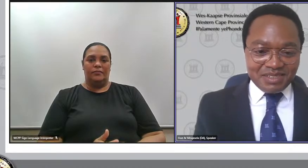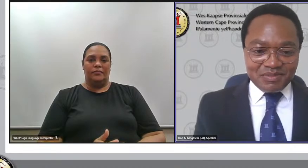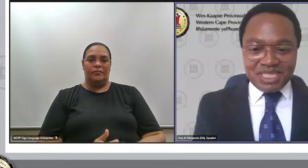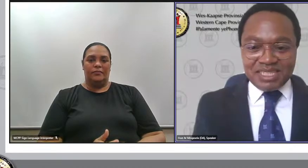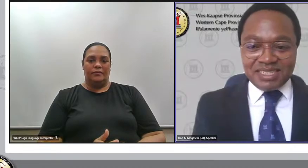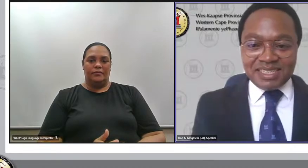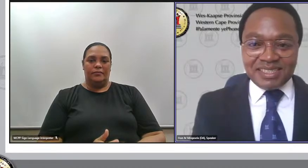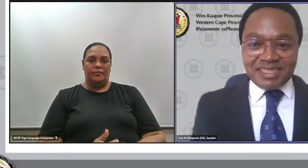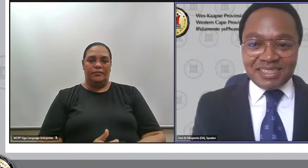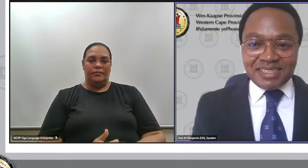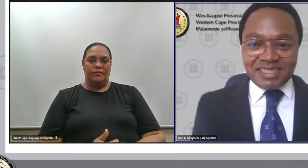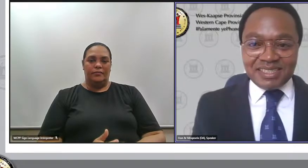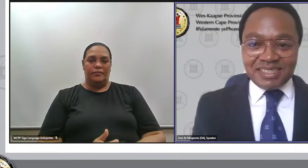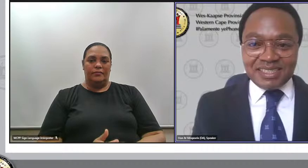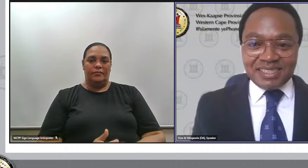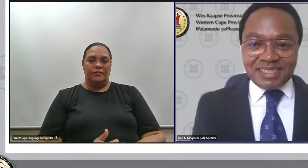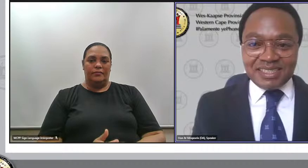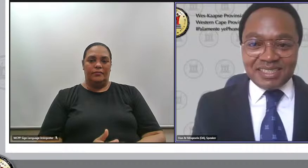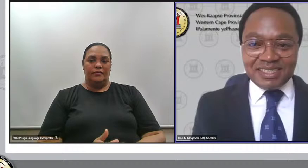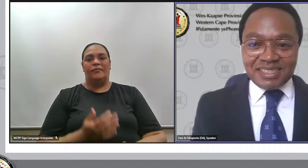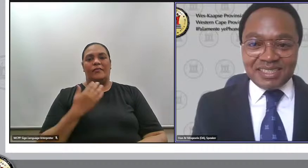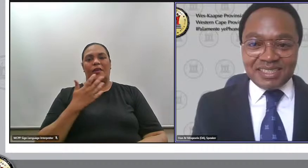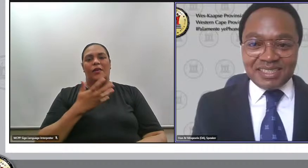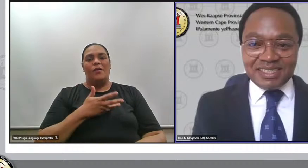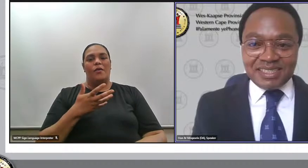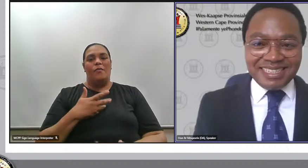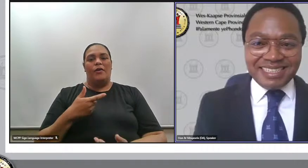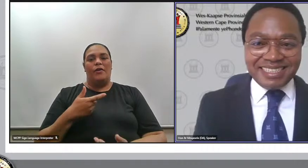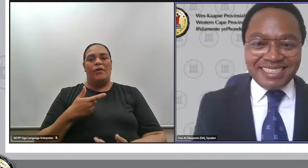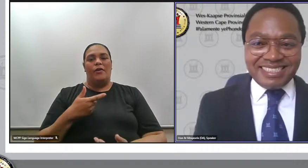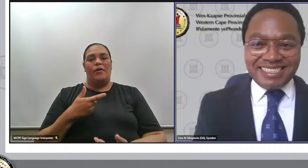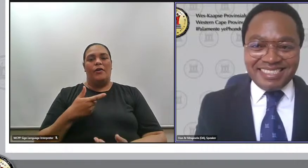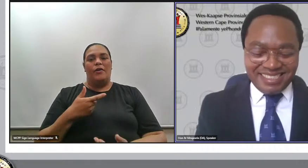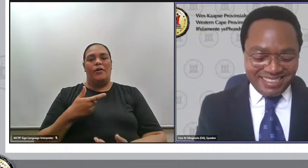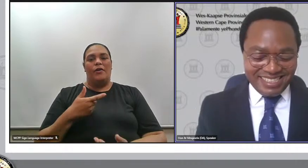thank you, Madam Chair. I'll lead the pack.